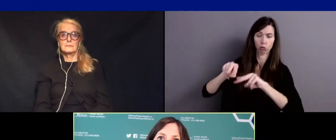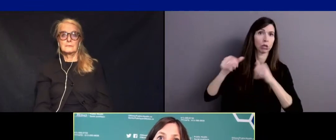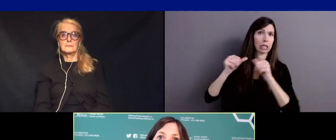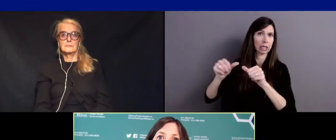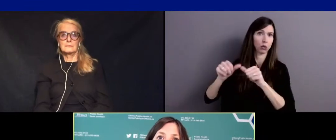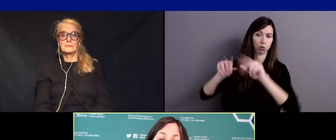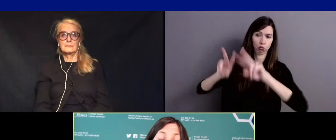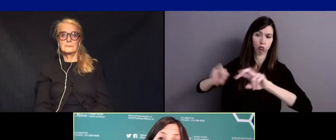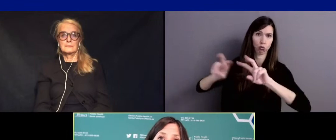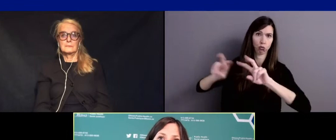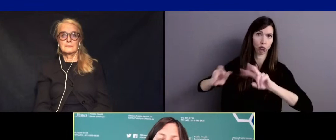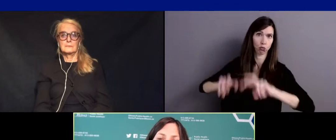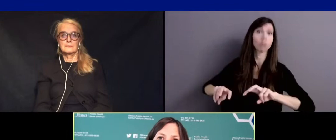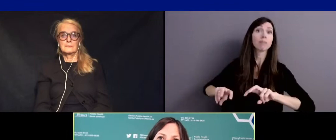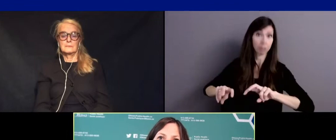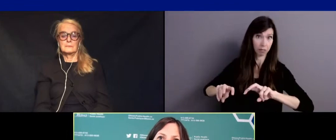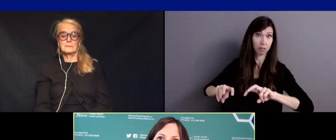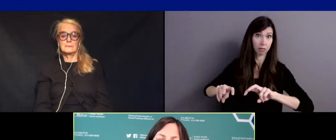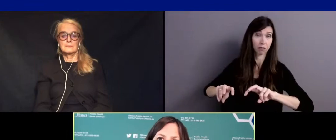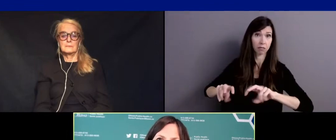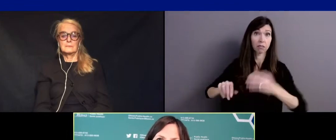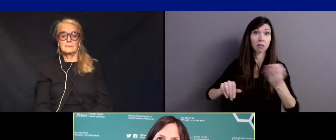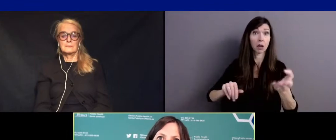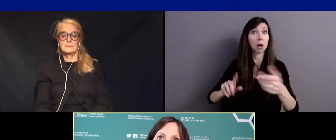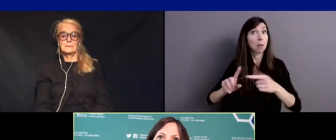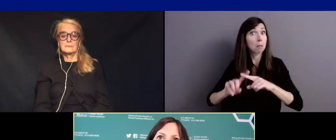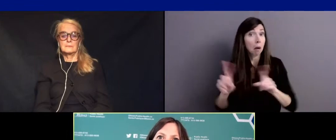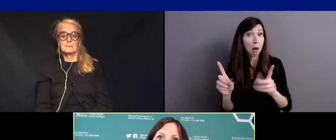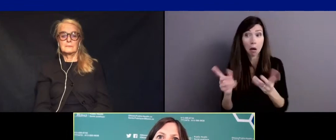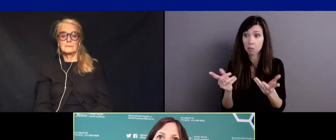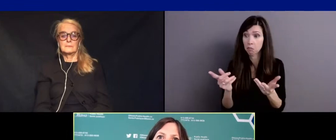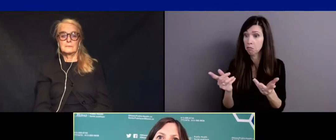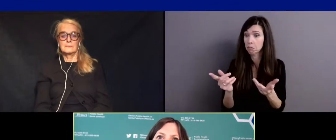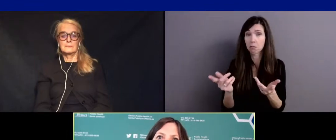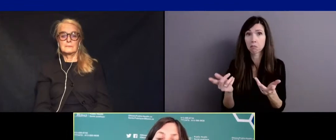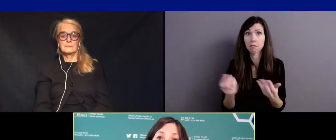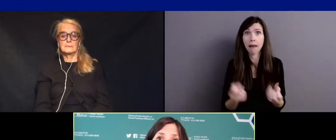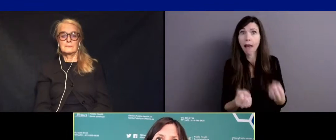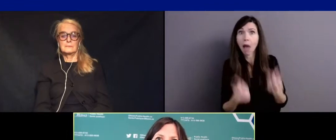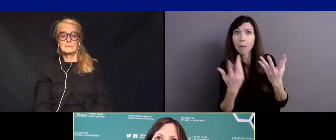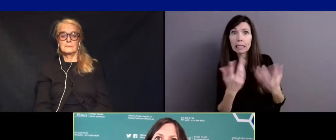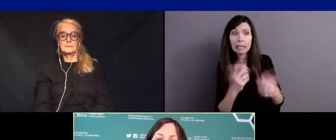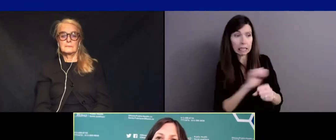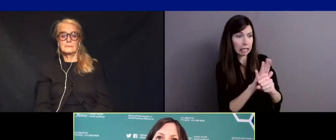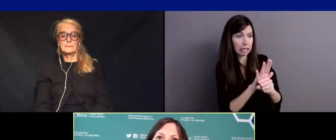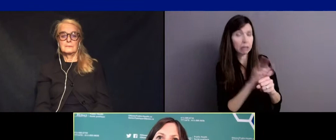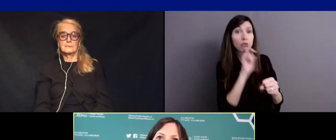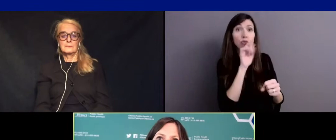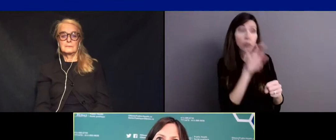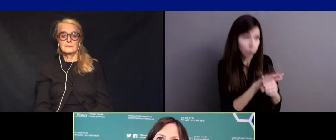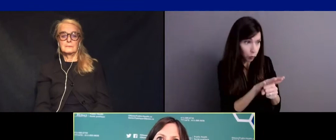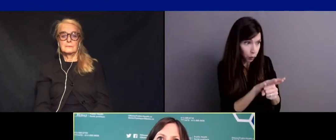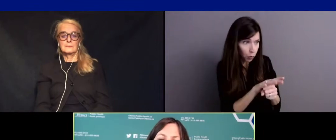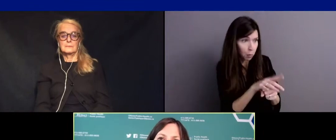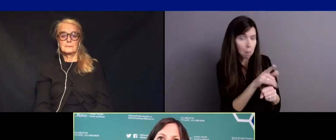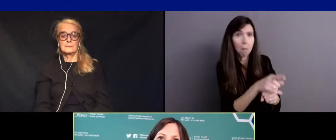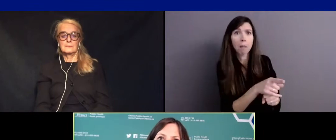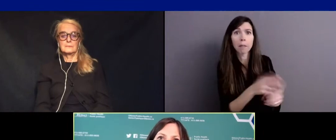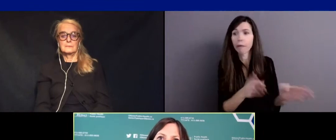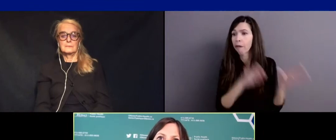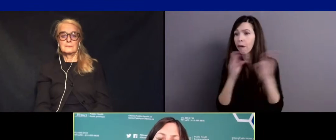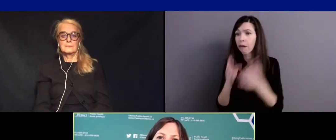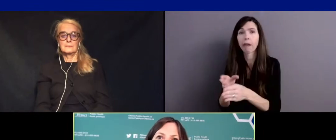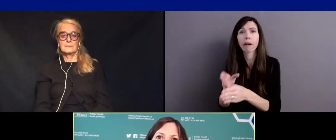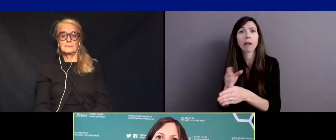We do see it looks like, the percent testing positive, the numbers testing positive, the wastewater data,